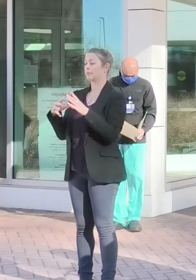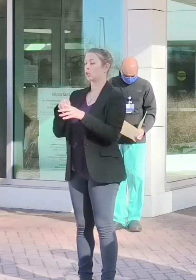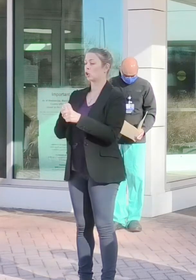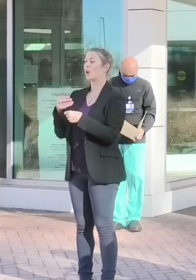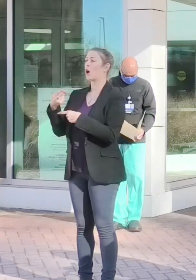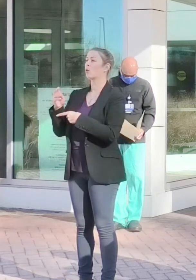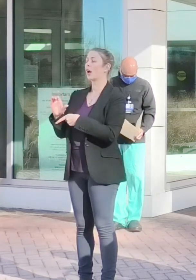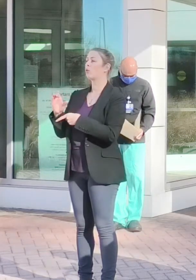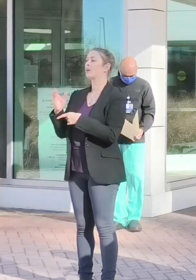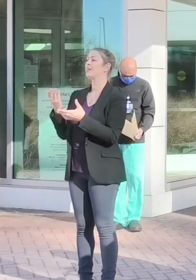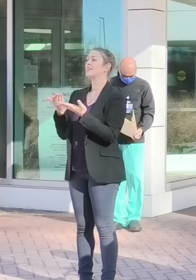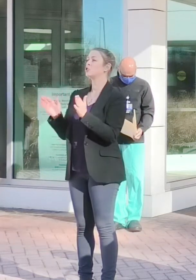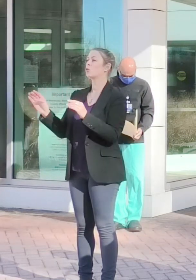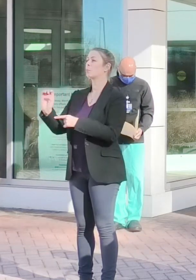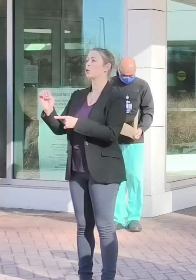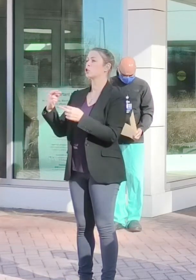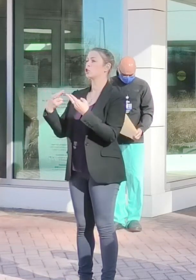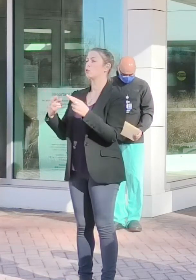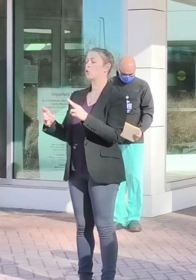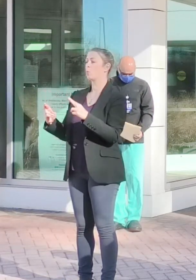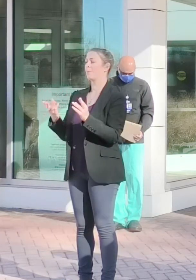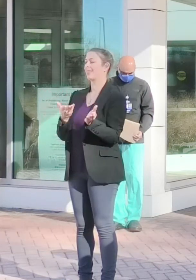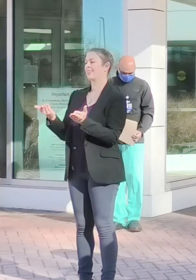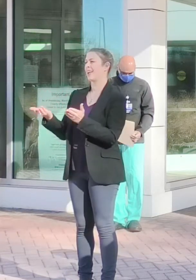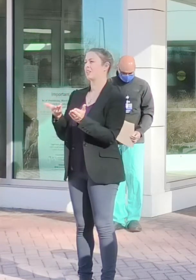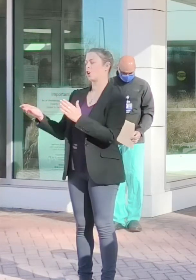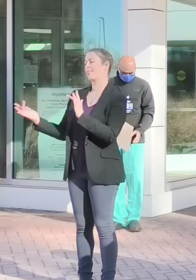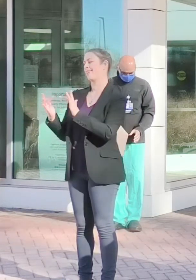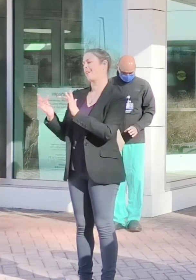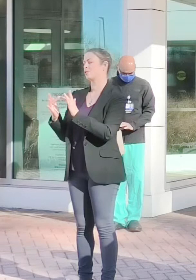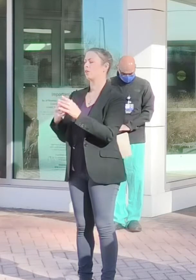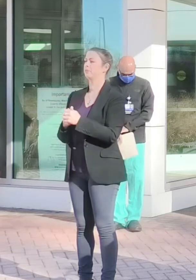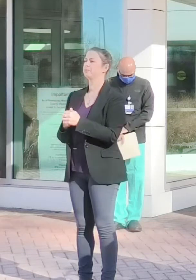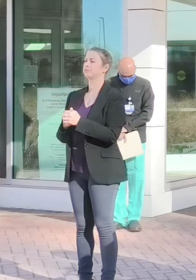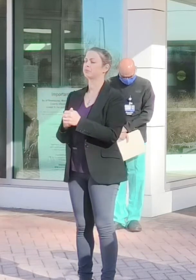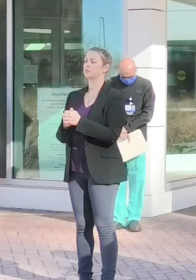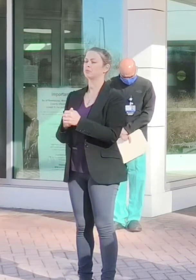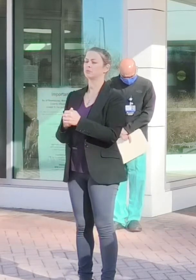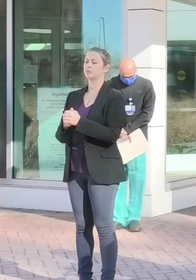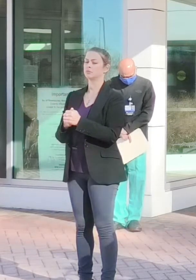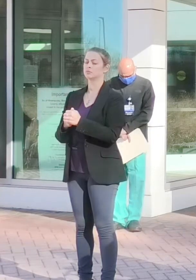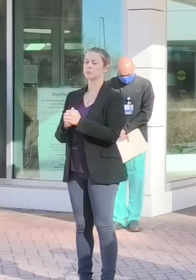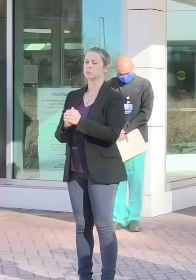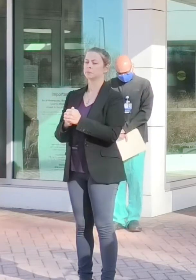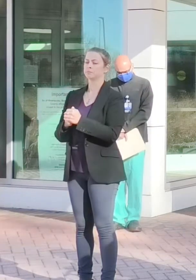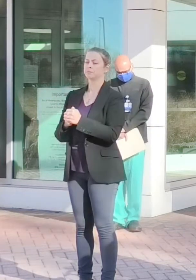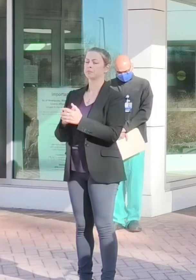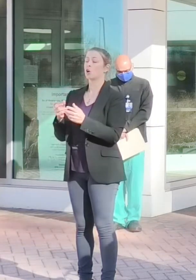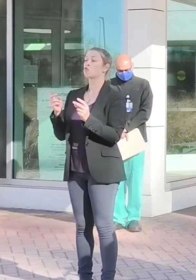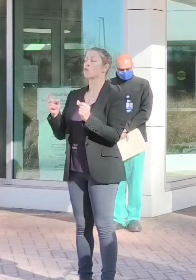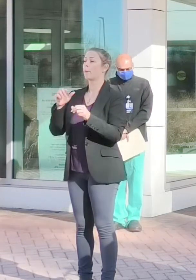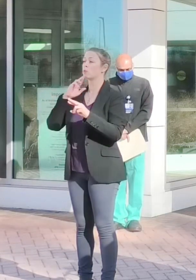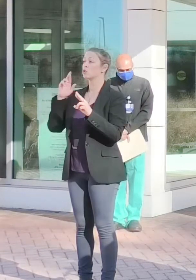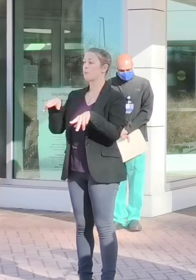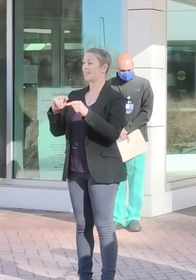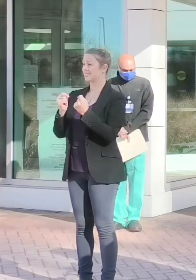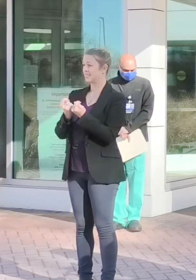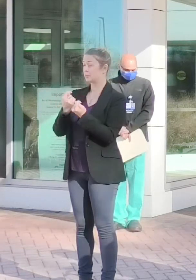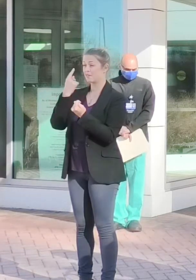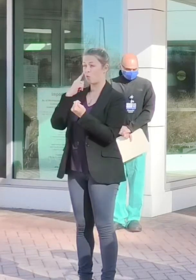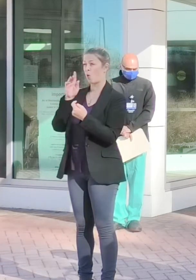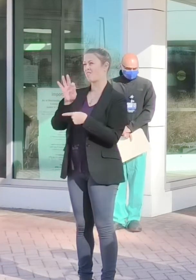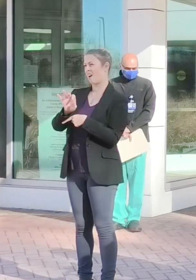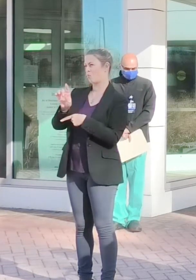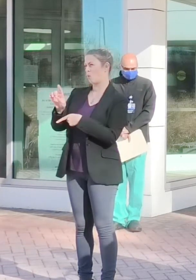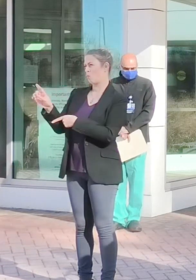County General Emergency Room Liaison, ambulance decon team, rapid response teams for